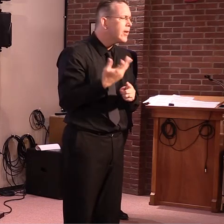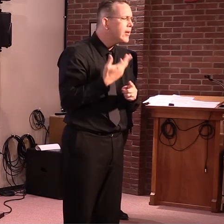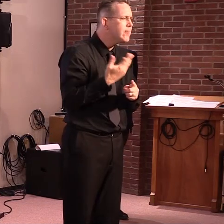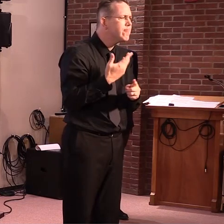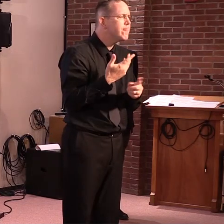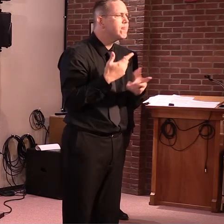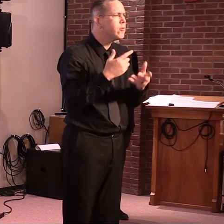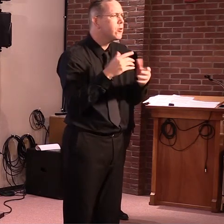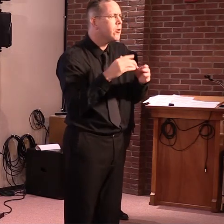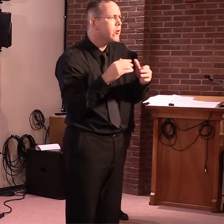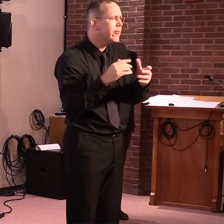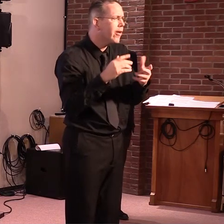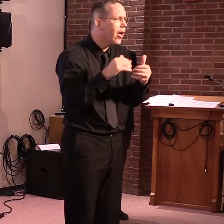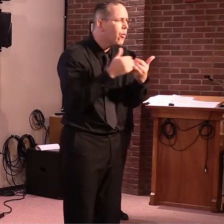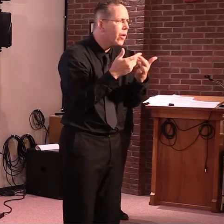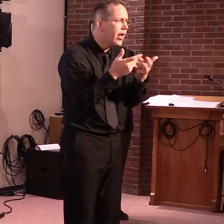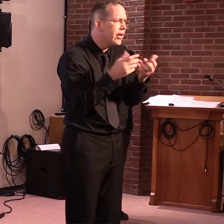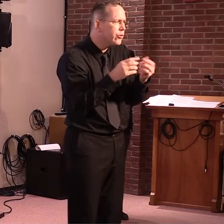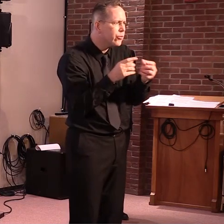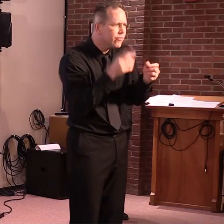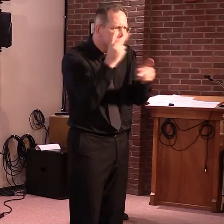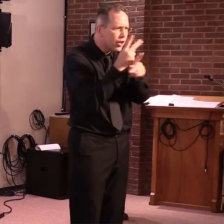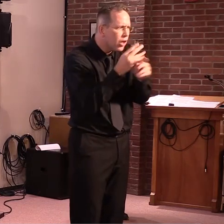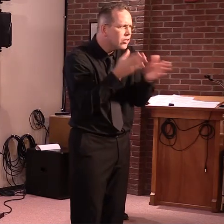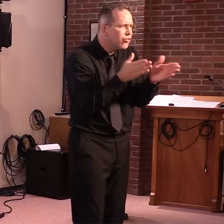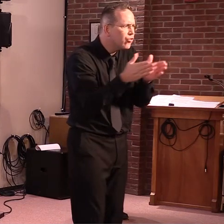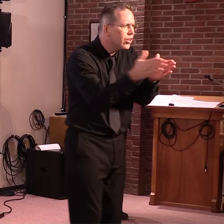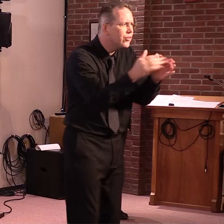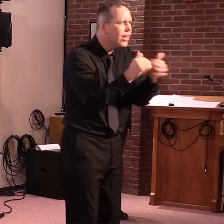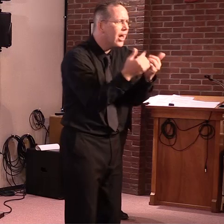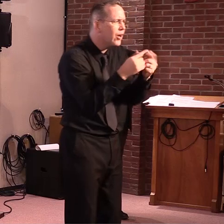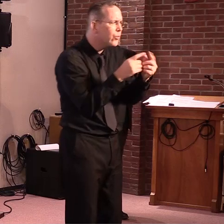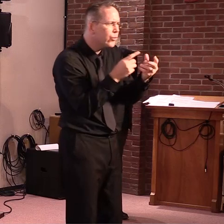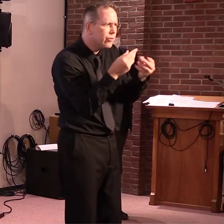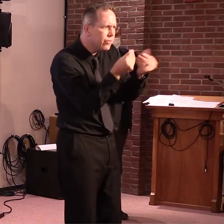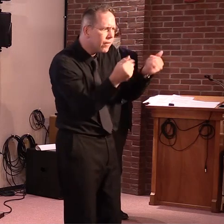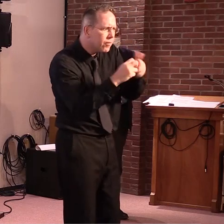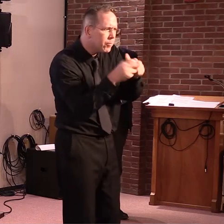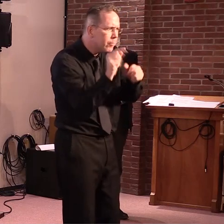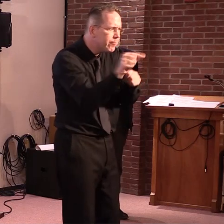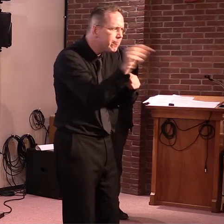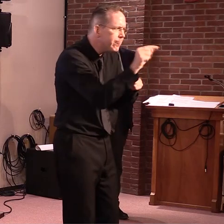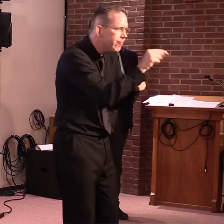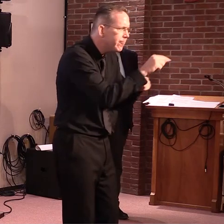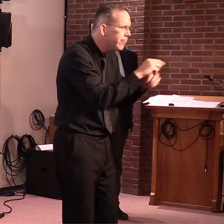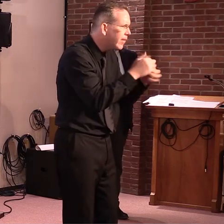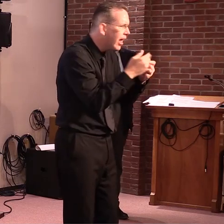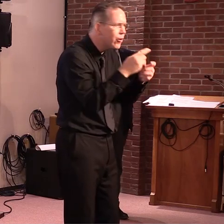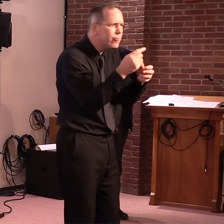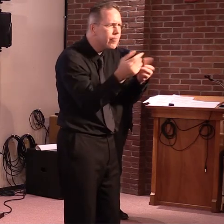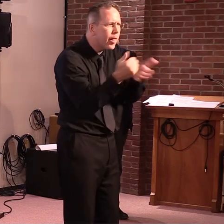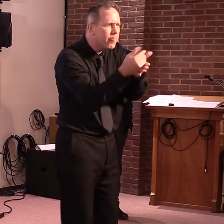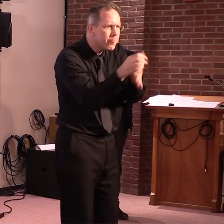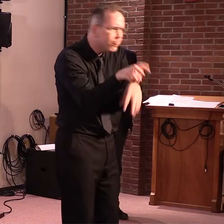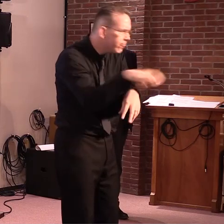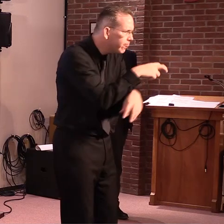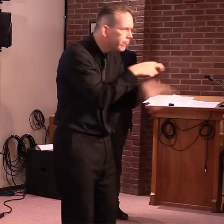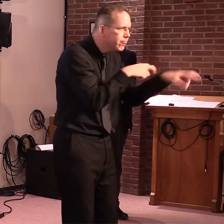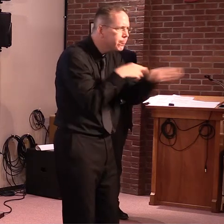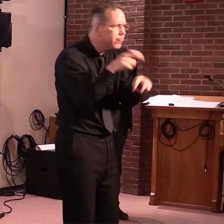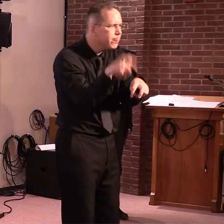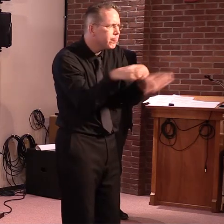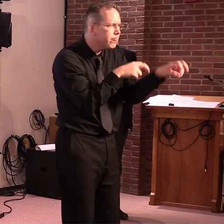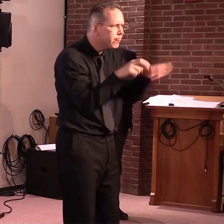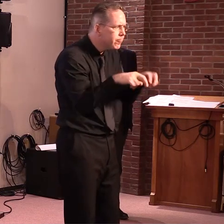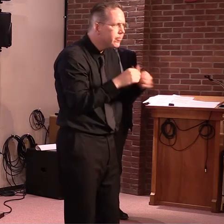trauma, including new pathways to housing, preserving scarce housing resources. And